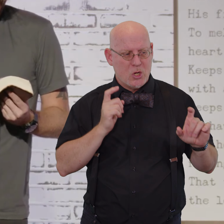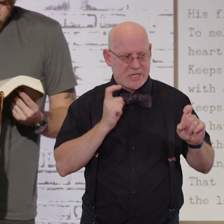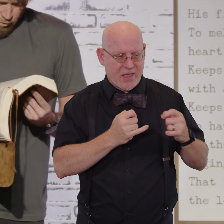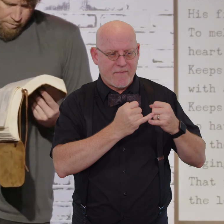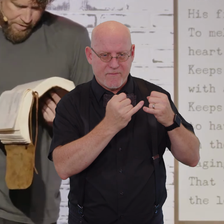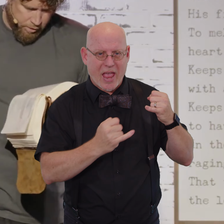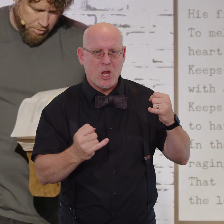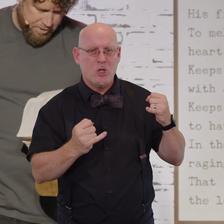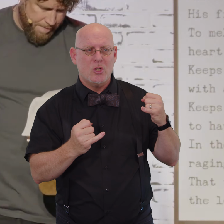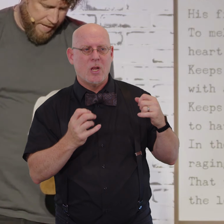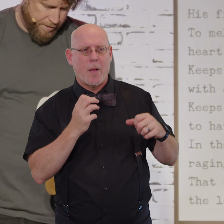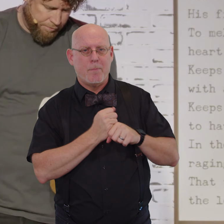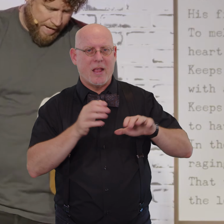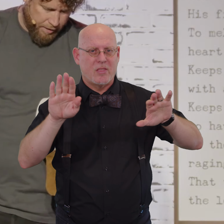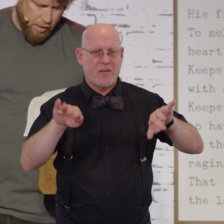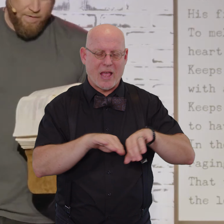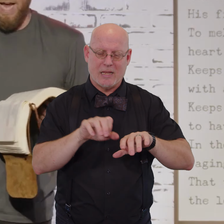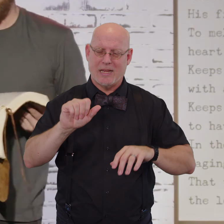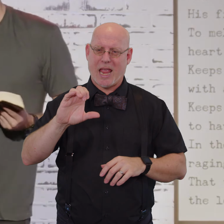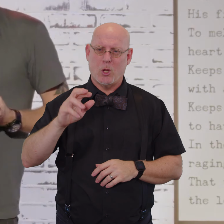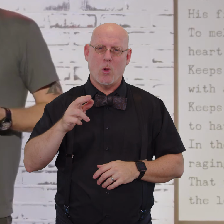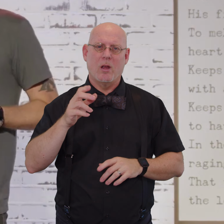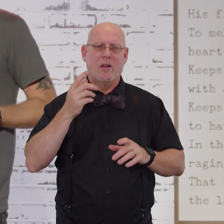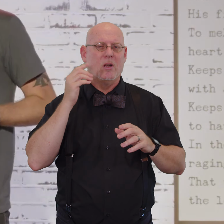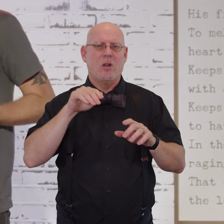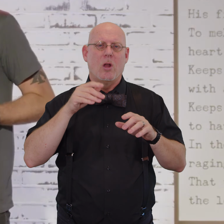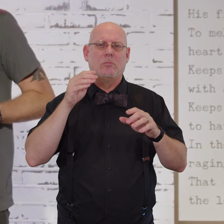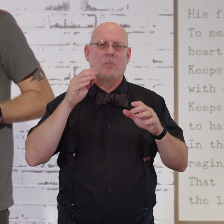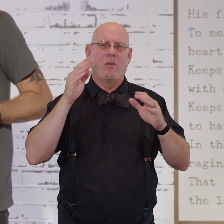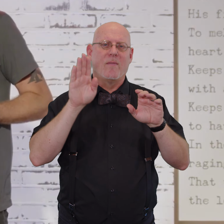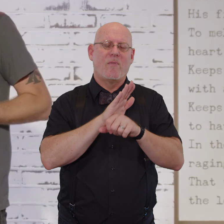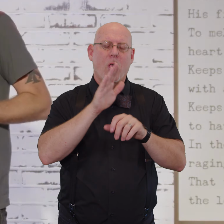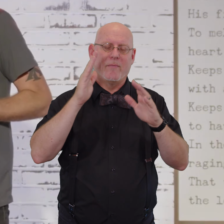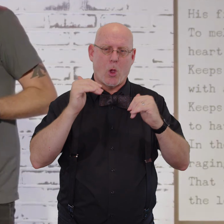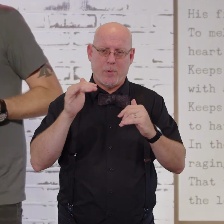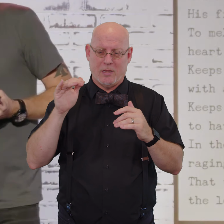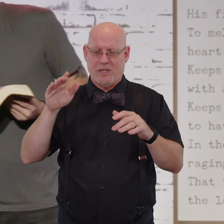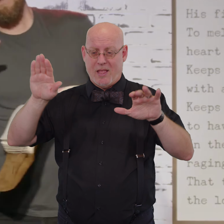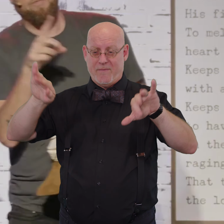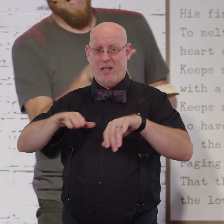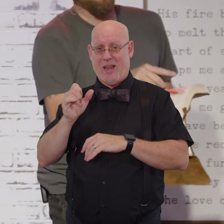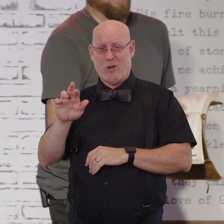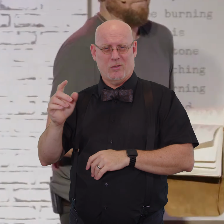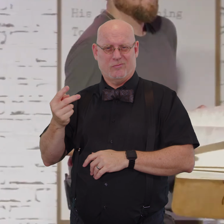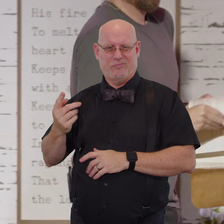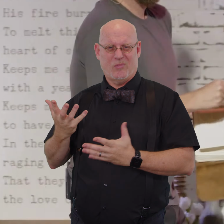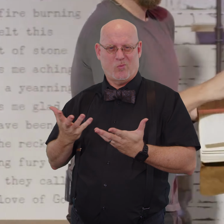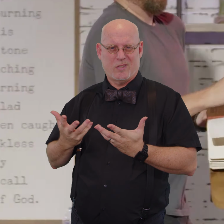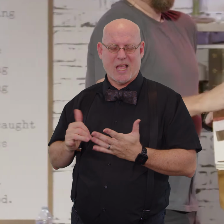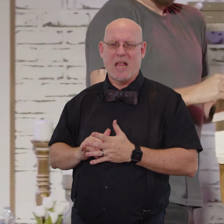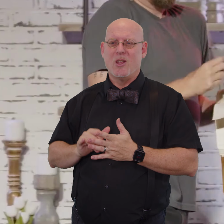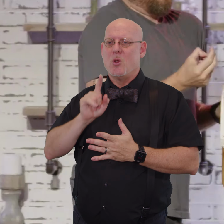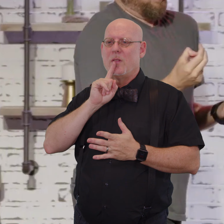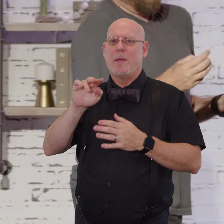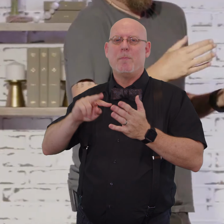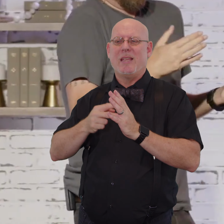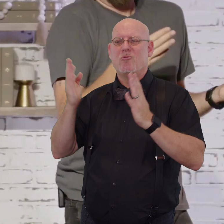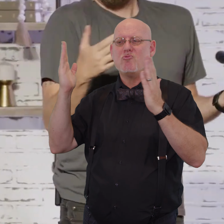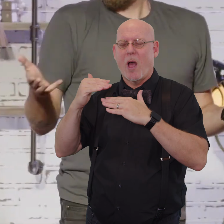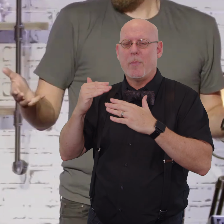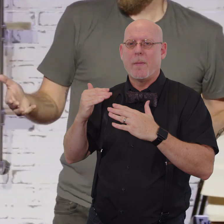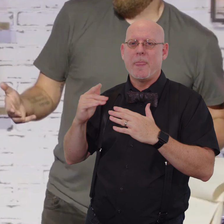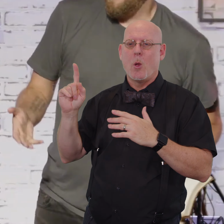there I will give her her vineyards and make the valley of ag or a door of hope what is the valley of ach well that is the valley it literally